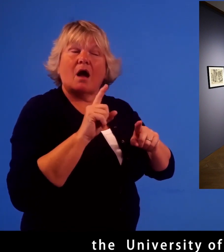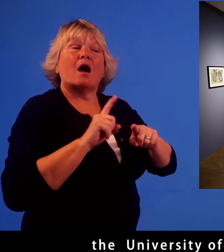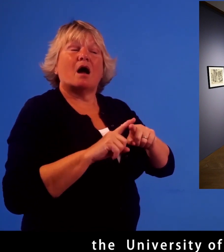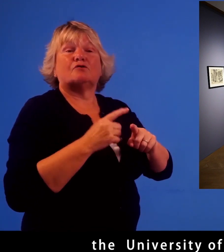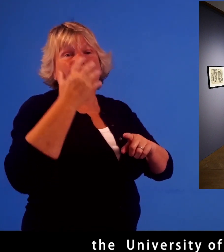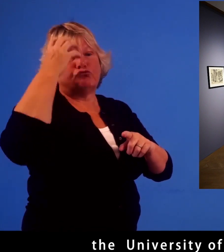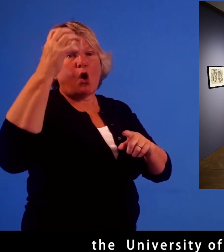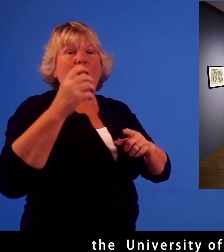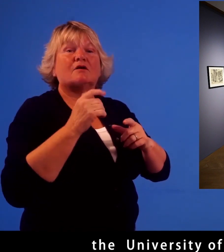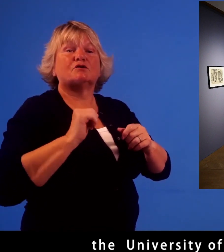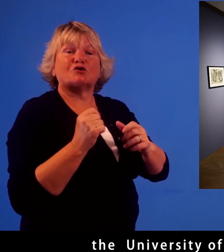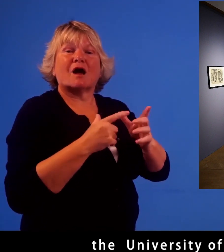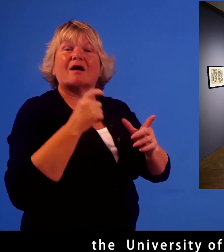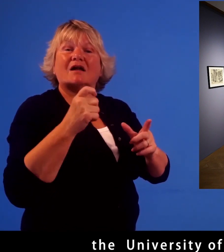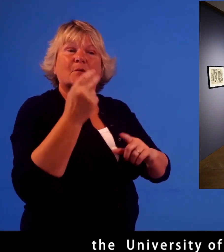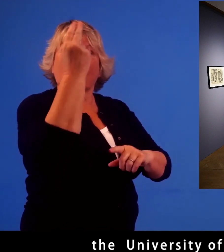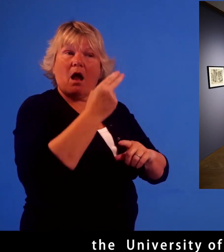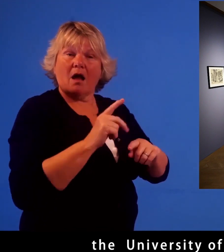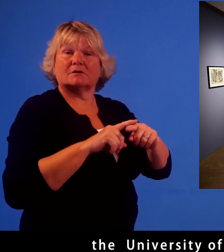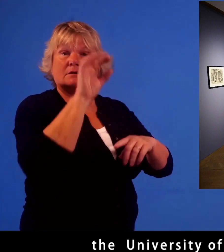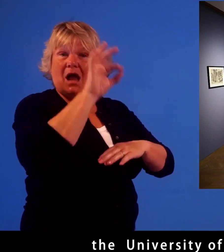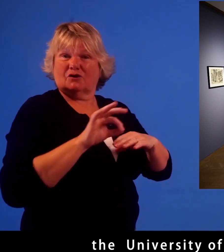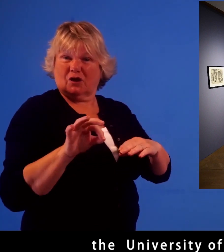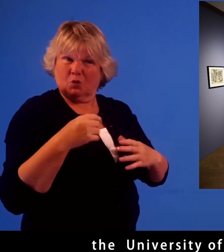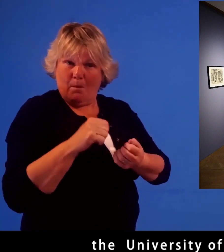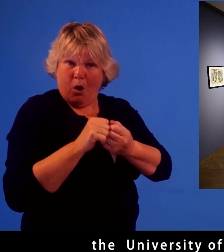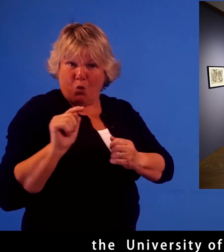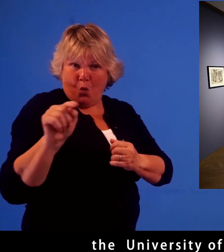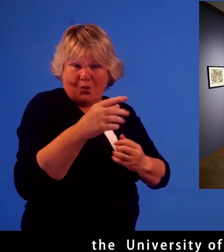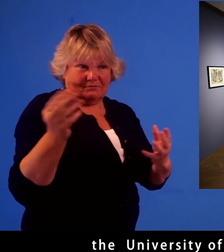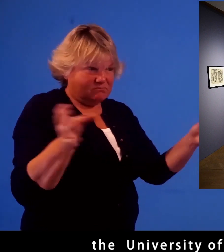Edinburgh, and the Royal Scottish Academy of Art and Architecture.